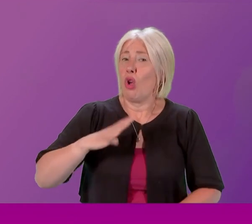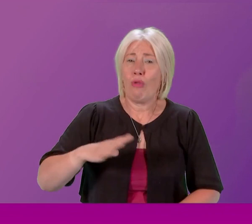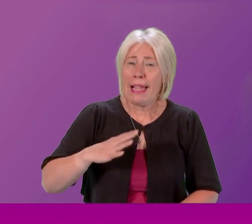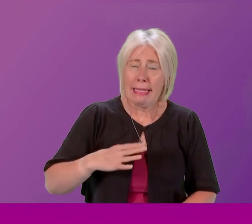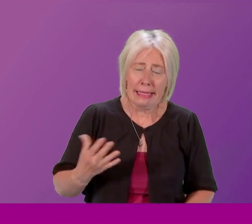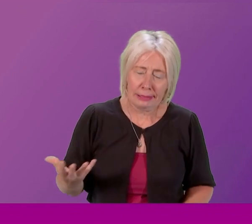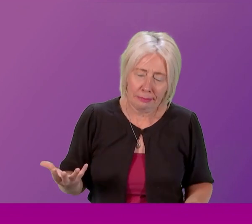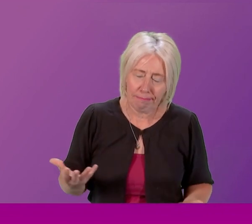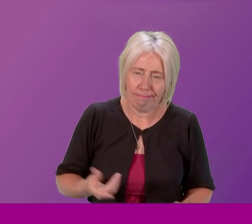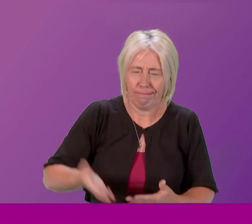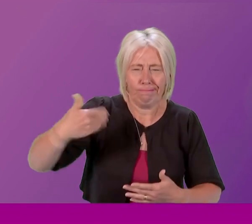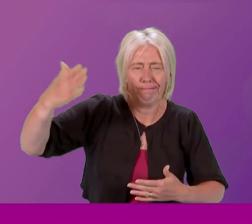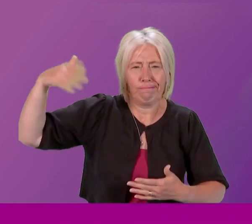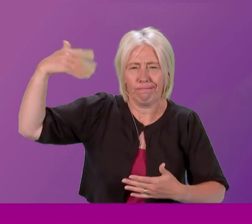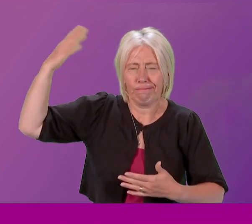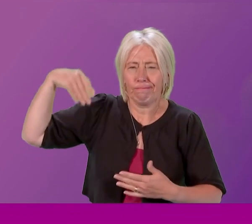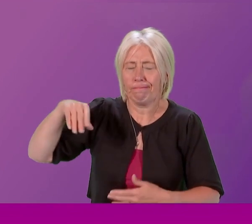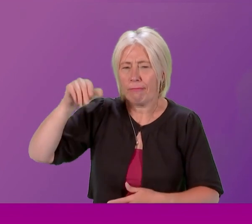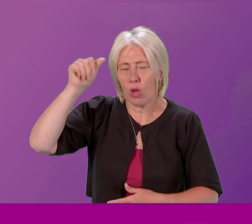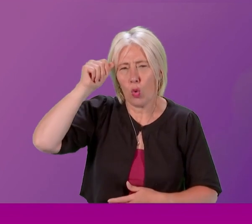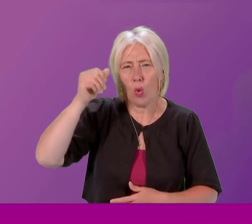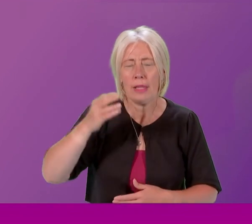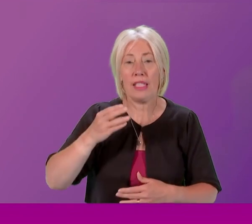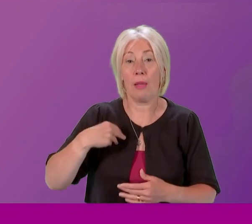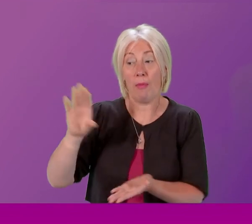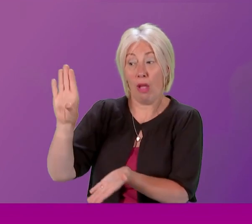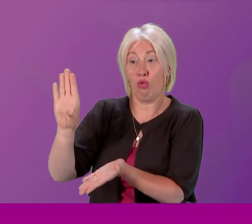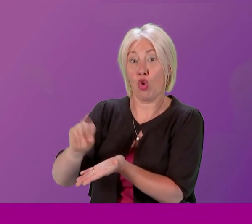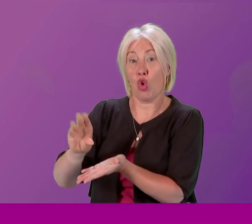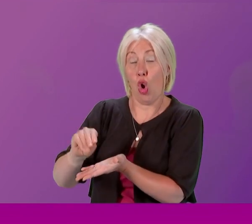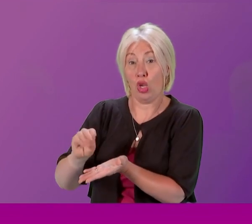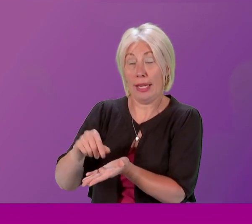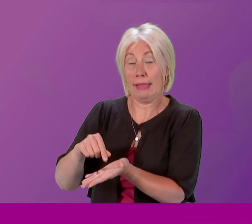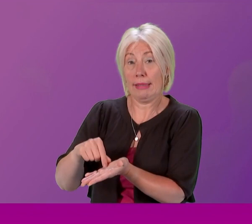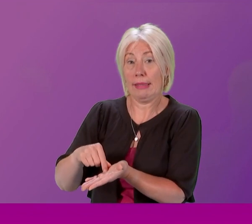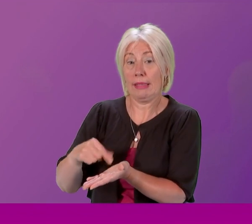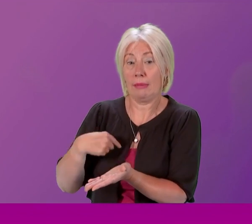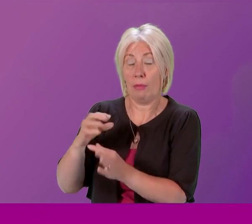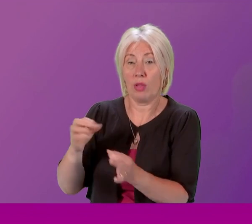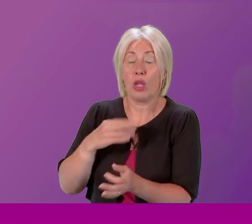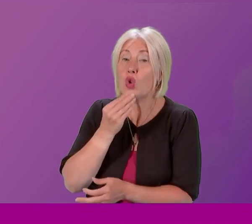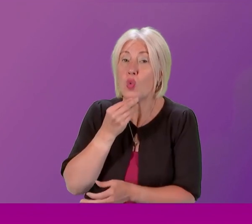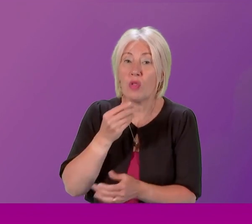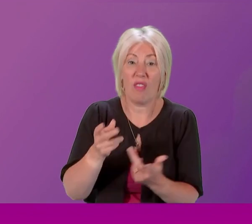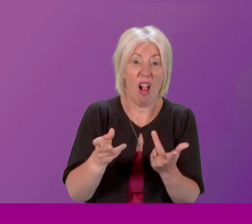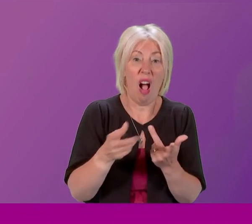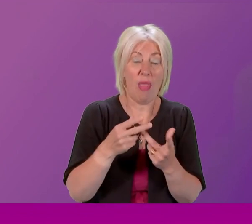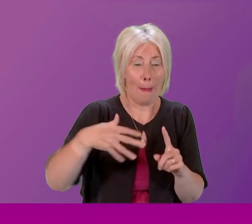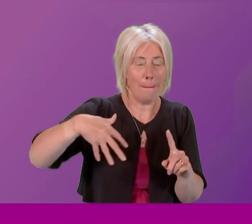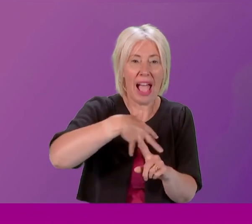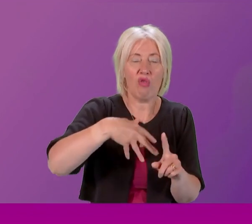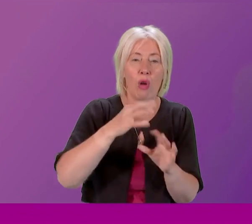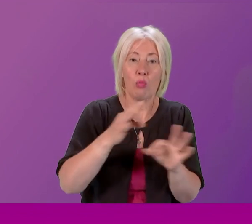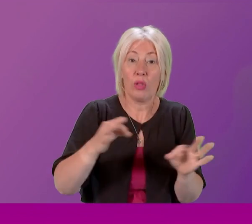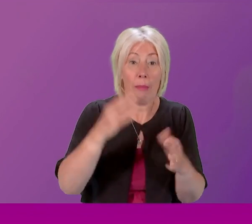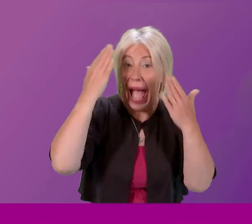mean, years and years and years ago, I know that some of my recordings were used and used as backing tracks for this and that, you know,